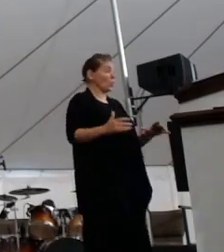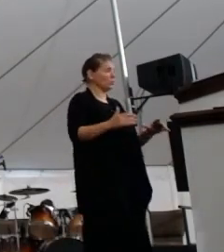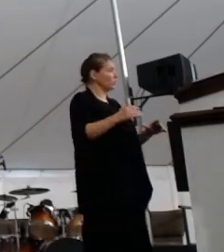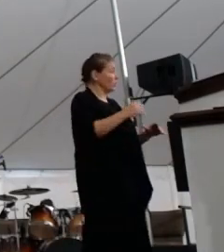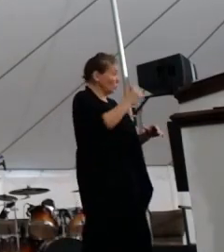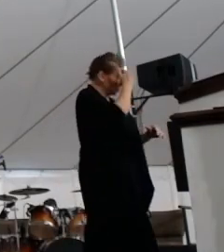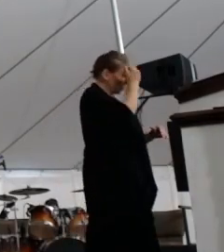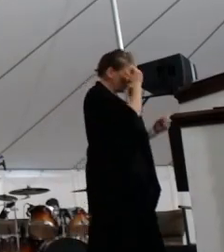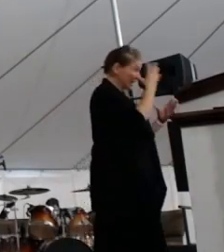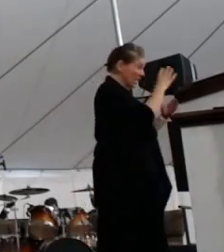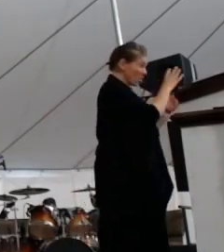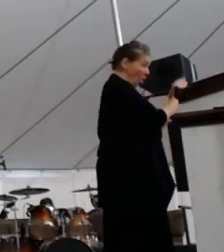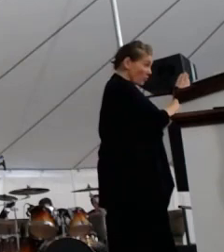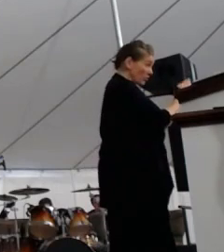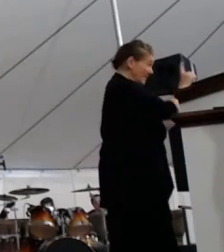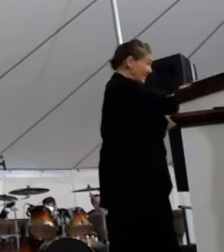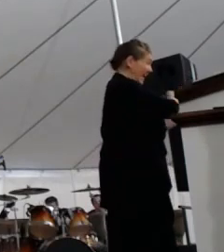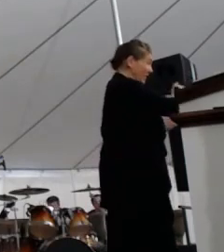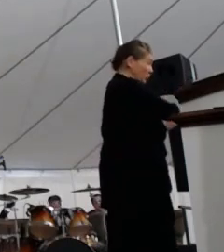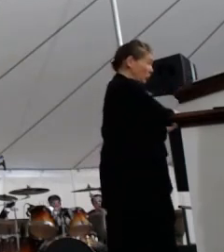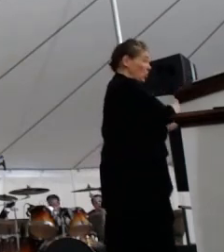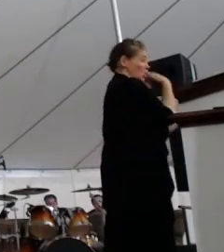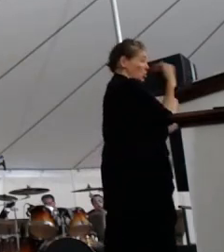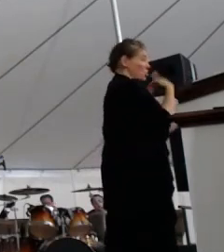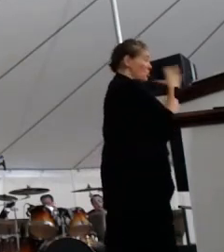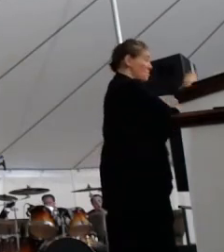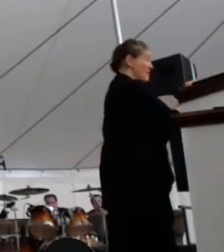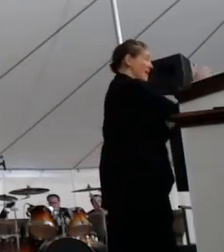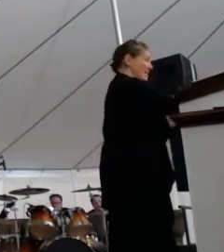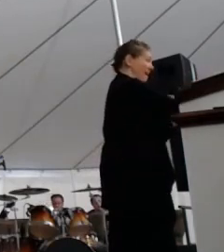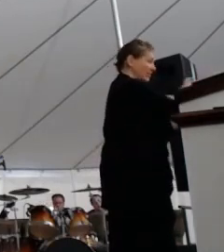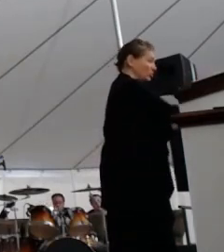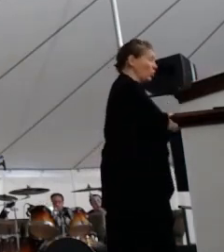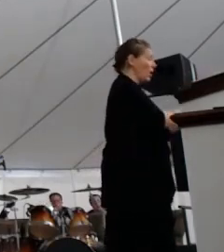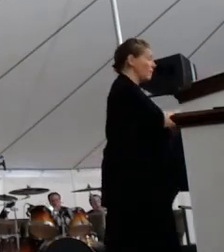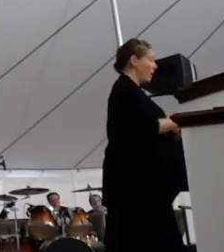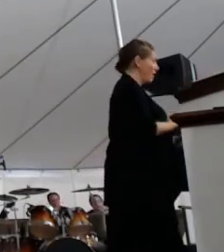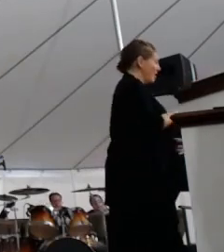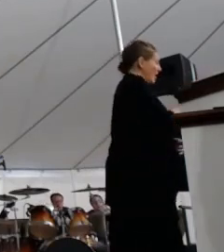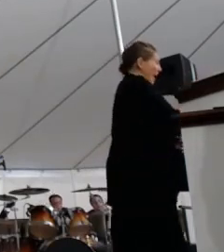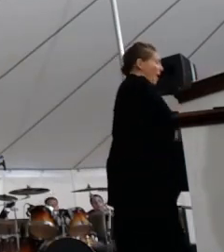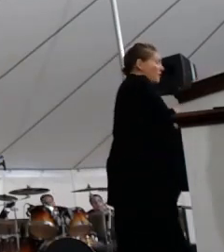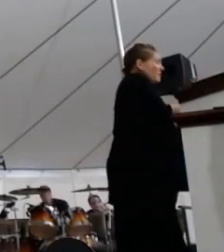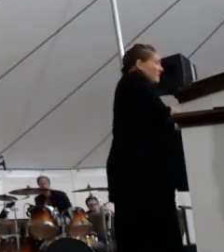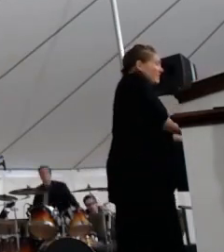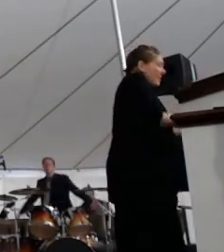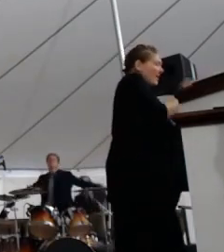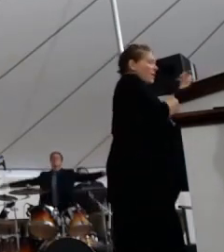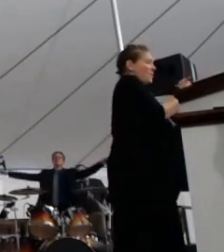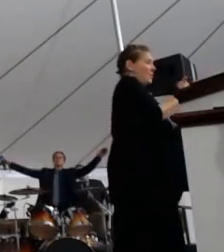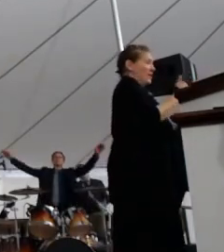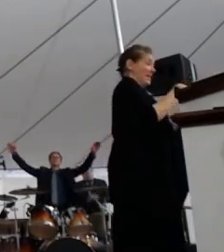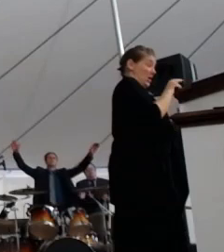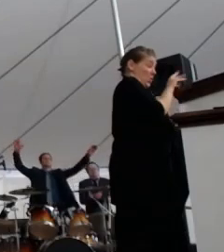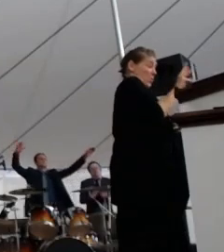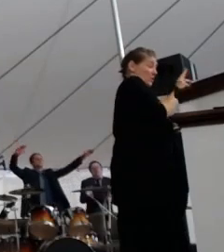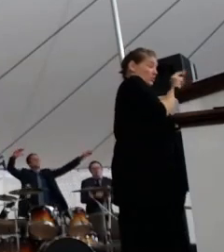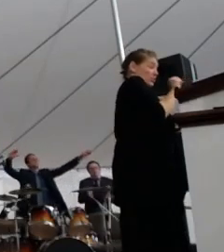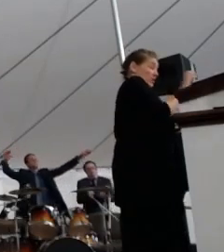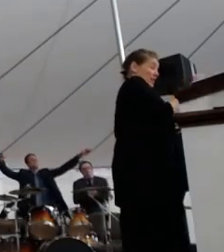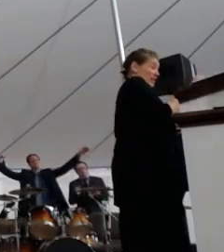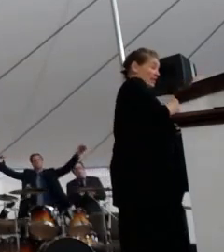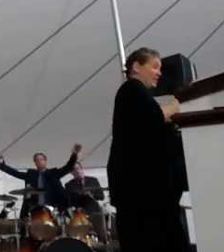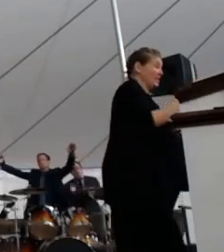conventions that's canceled. But all of a sudden, there's a group of people that gathered together on a hillside in Western North Carolina.